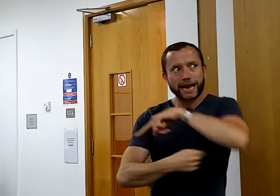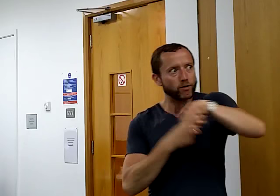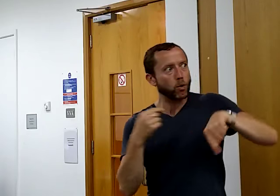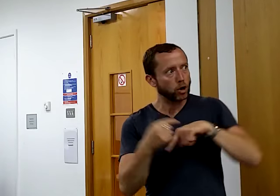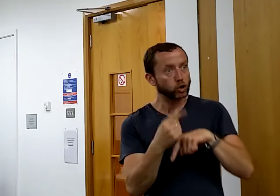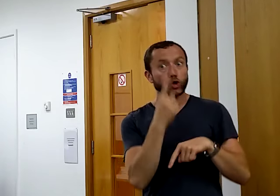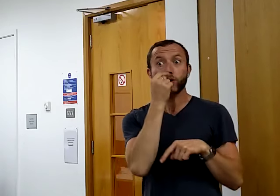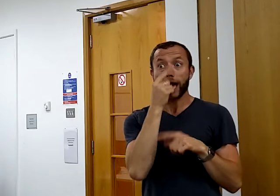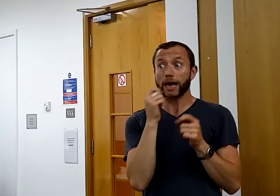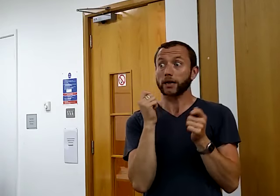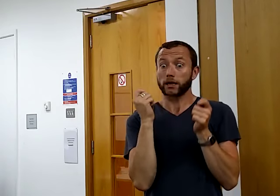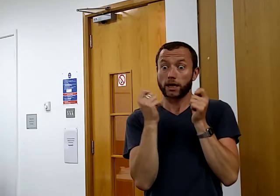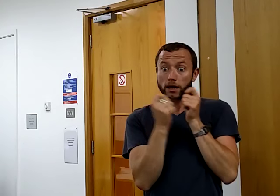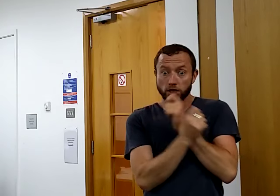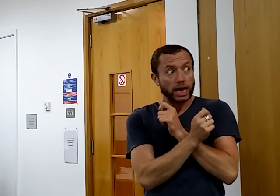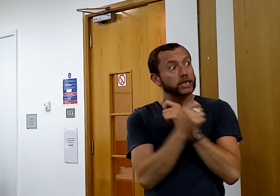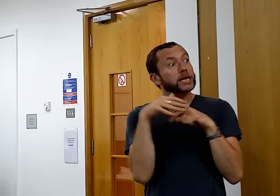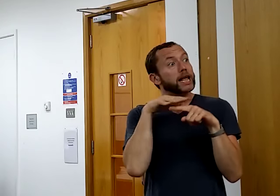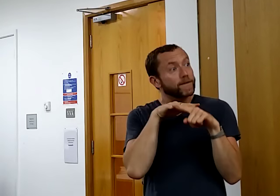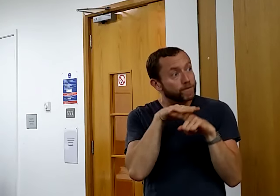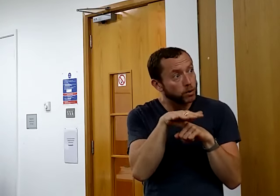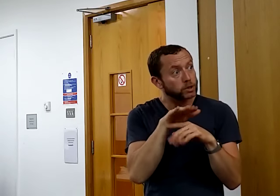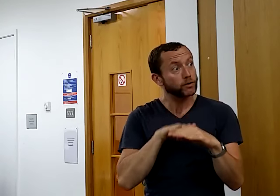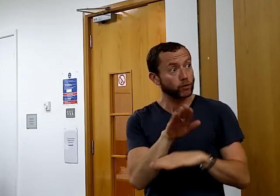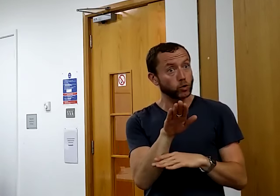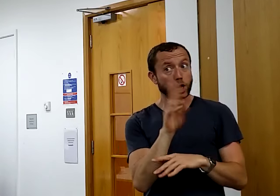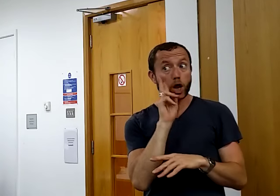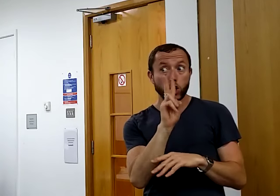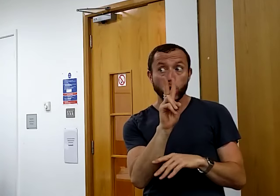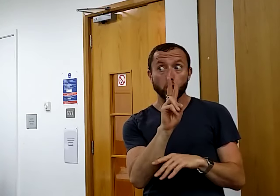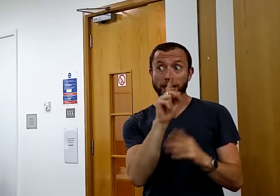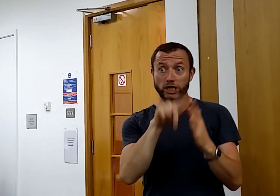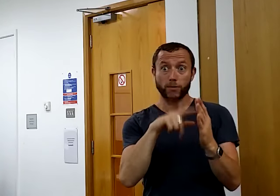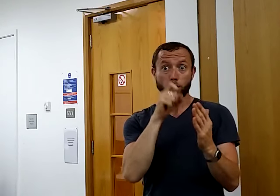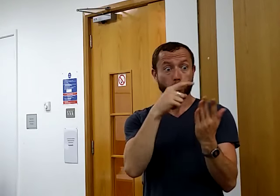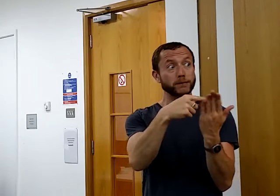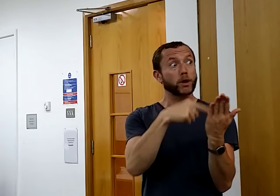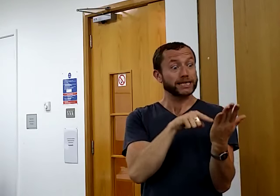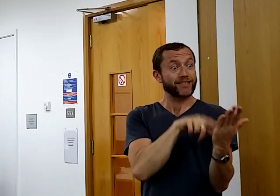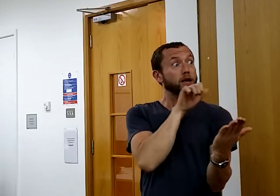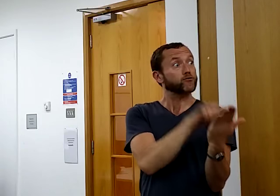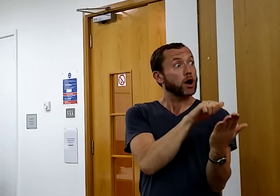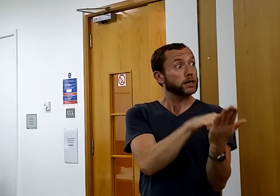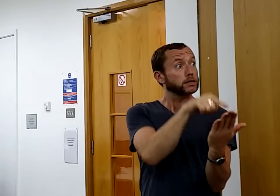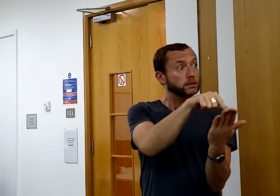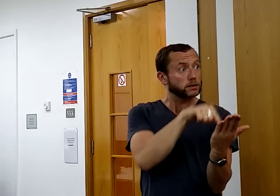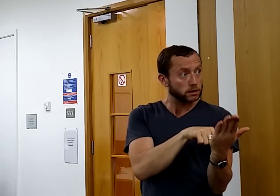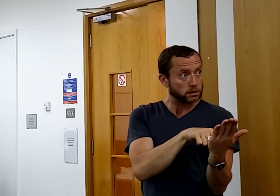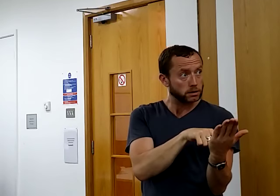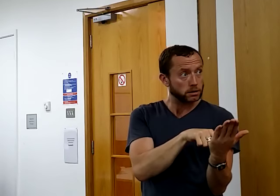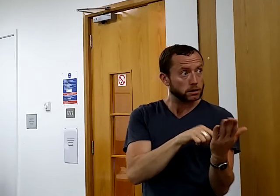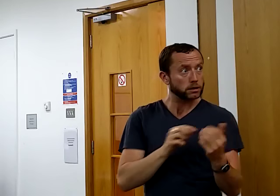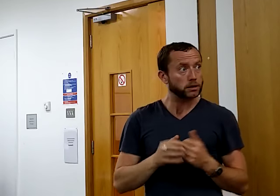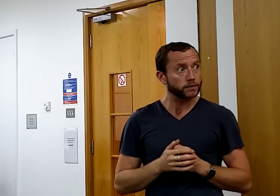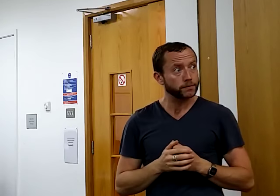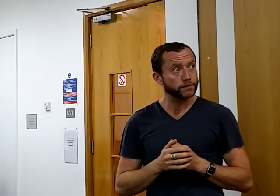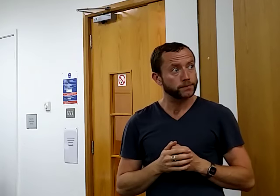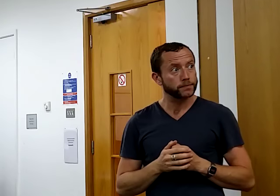You can change. Look at this policy, it's right. And the issues were